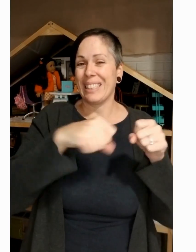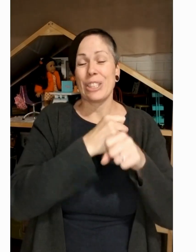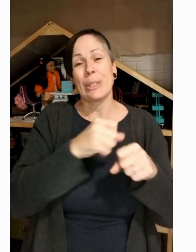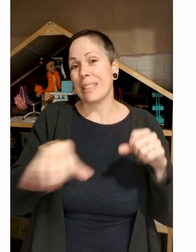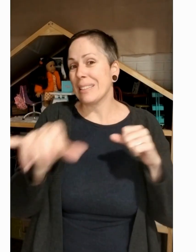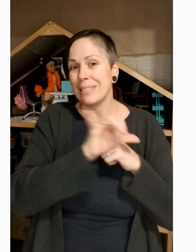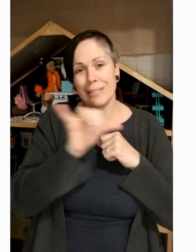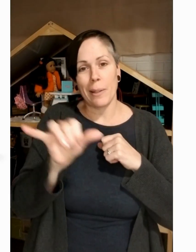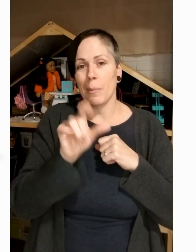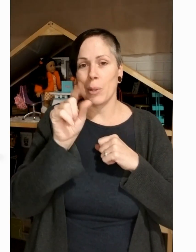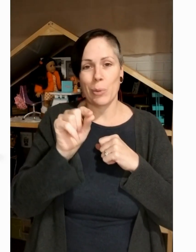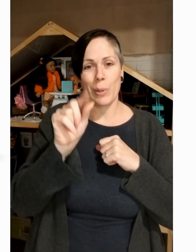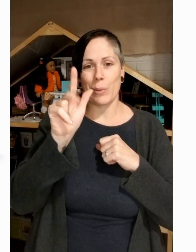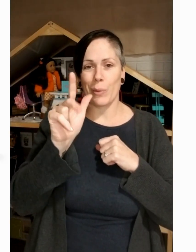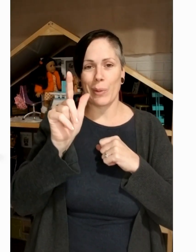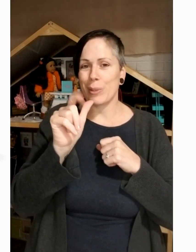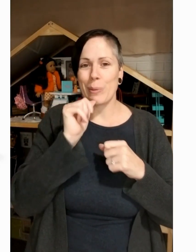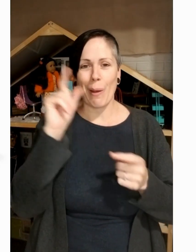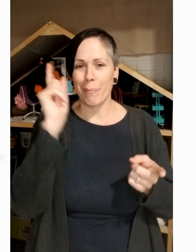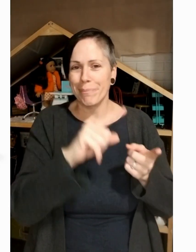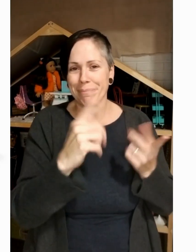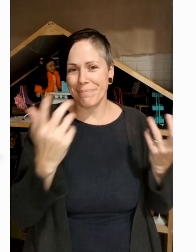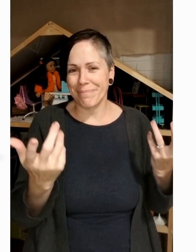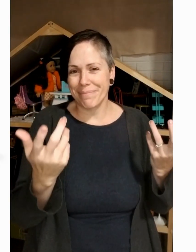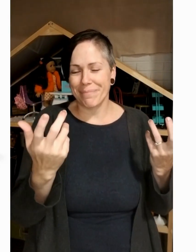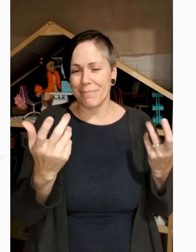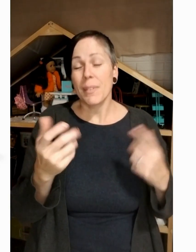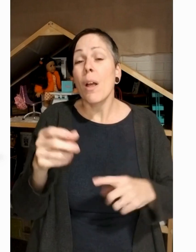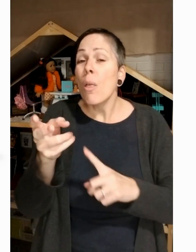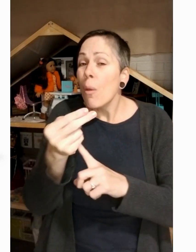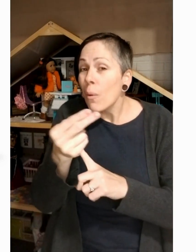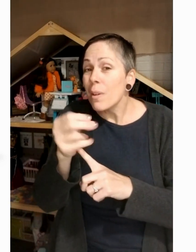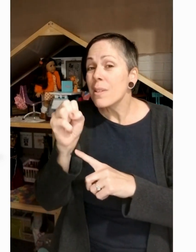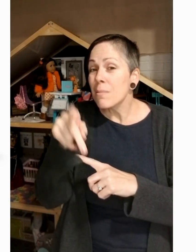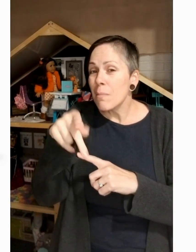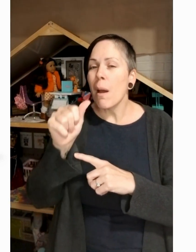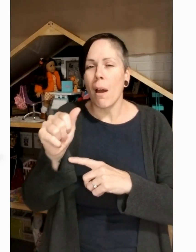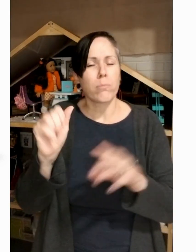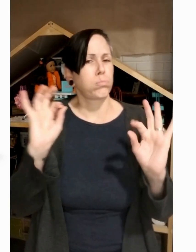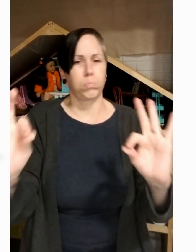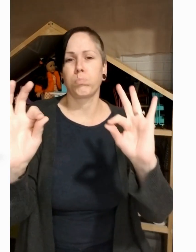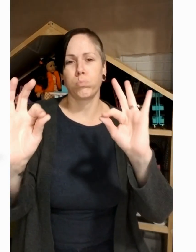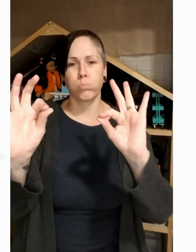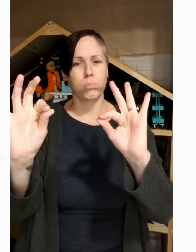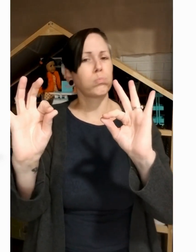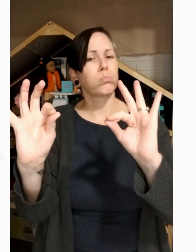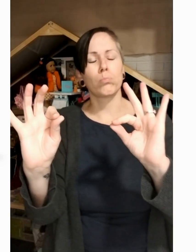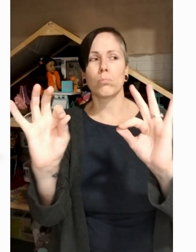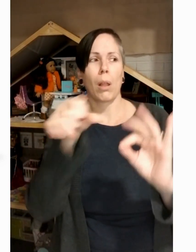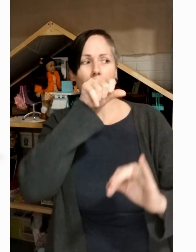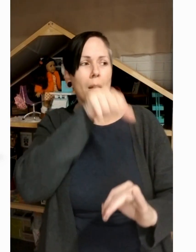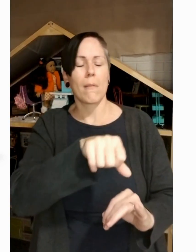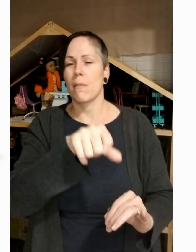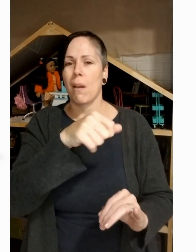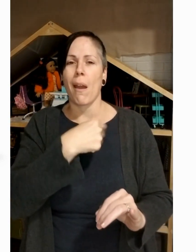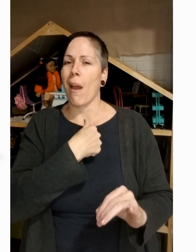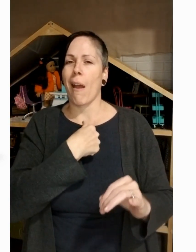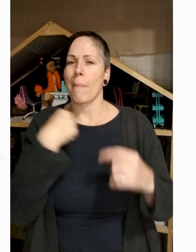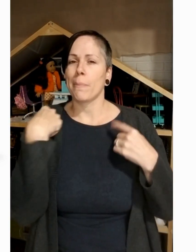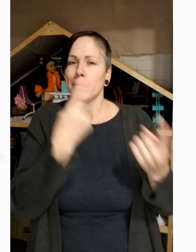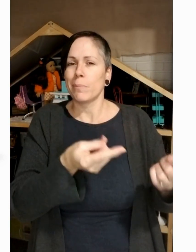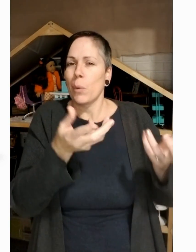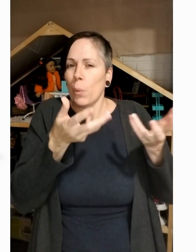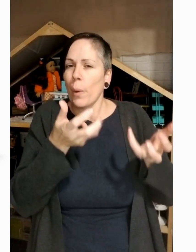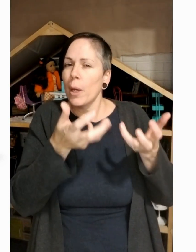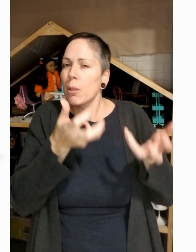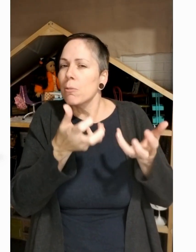so the hotel and spa I am totally okay with. I knew that I wanted that. I'd been wanting it for basically since it came out, and I